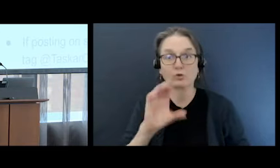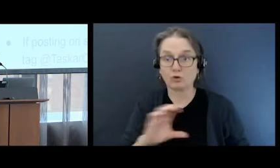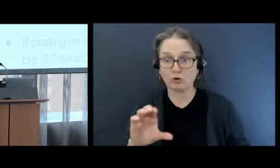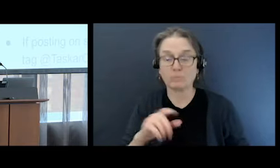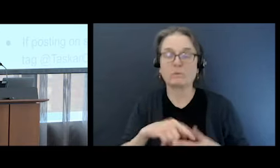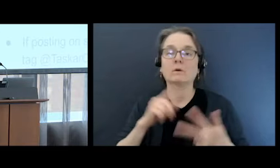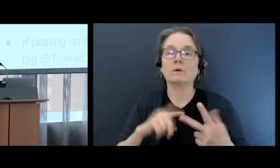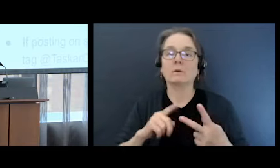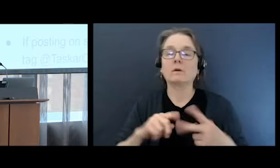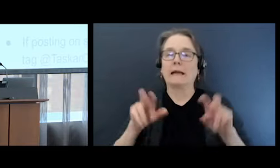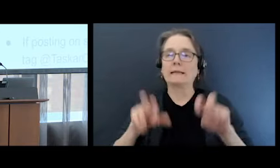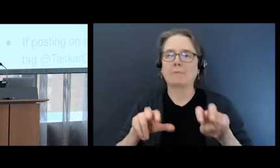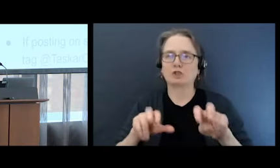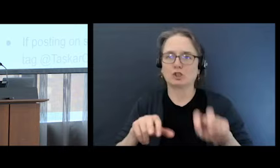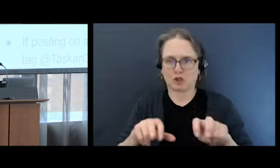use today.